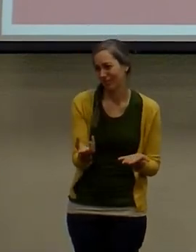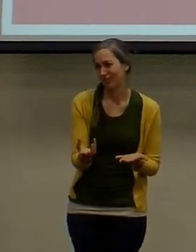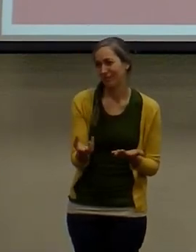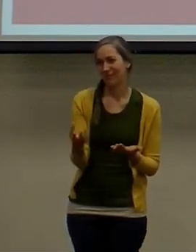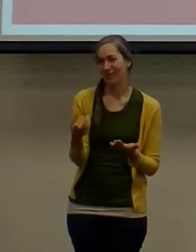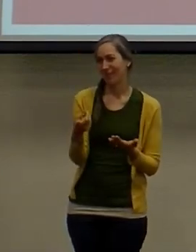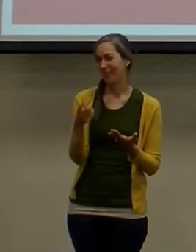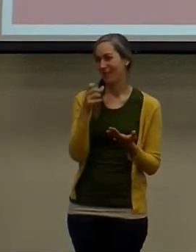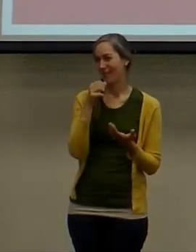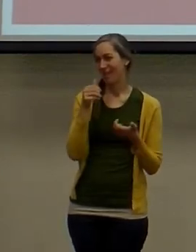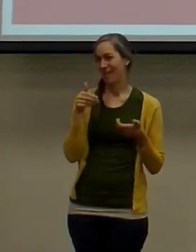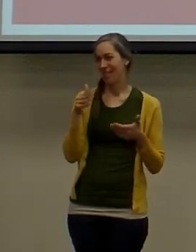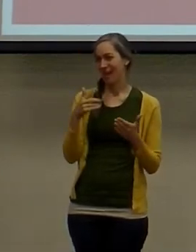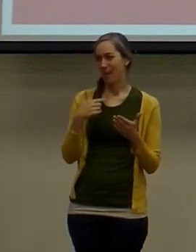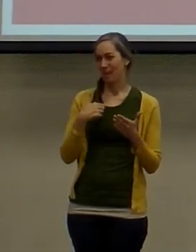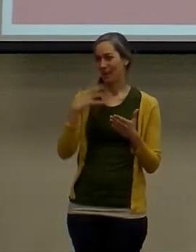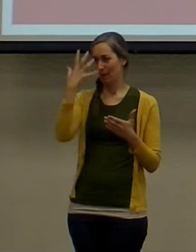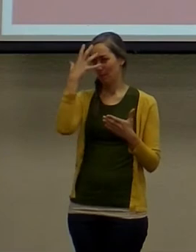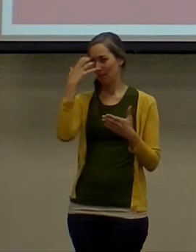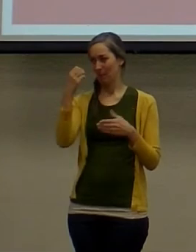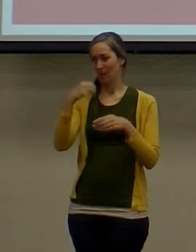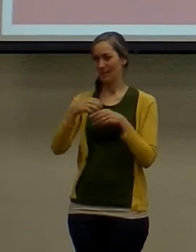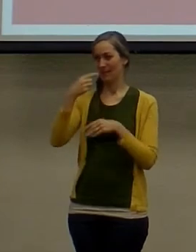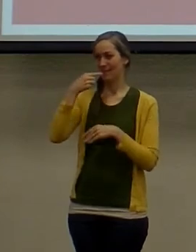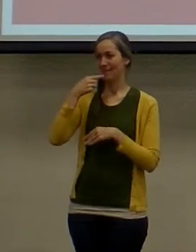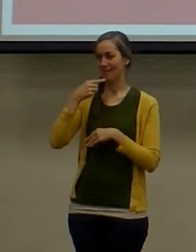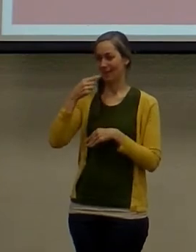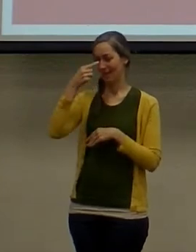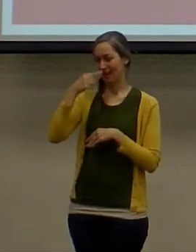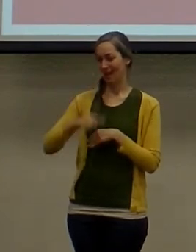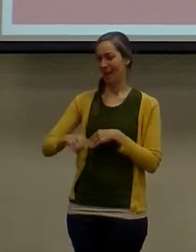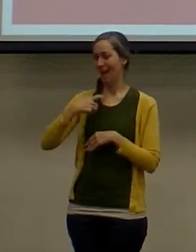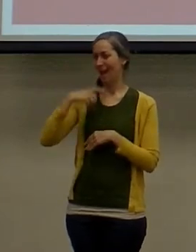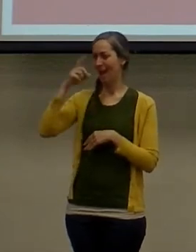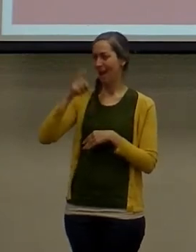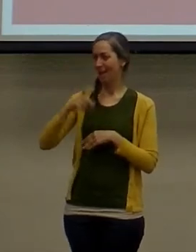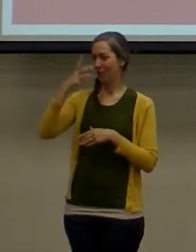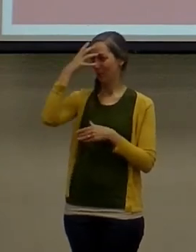He didn't let me do it in Thai, so I had to do it in English. But